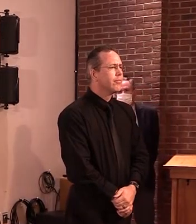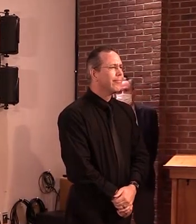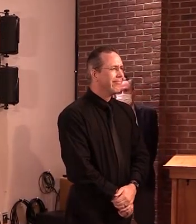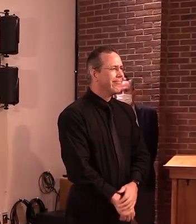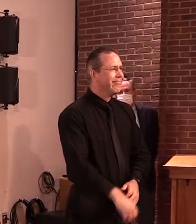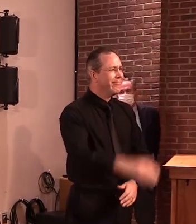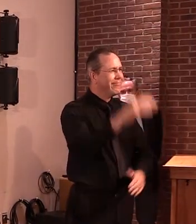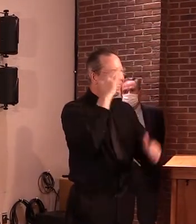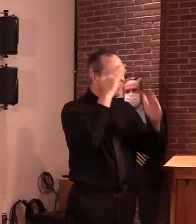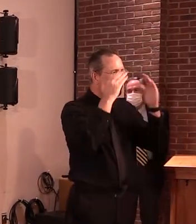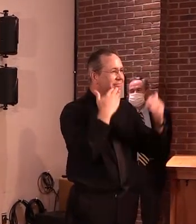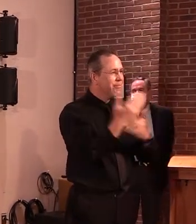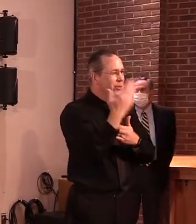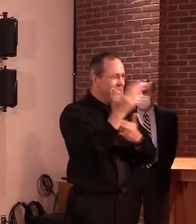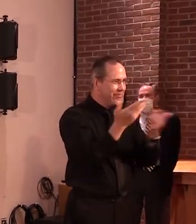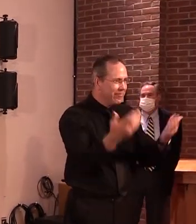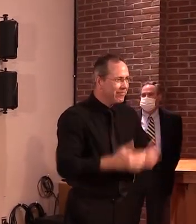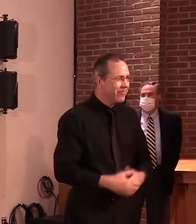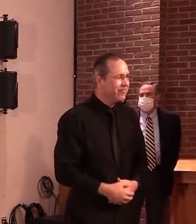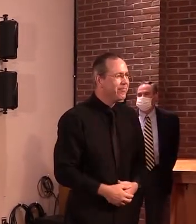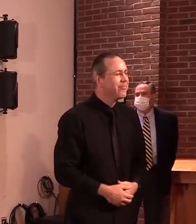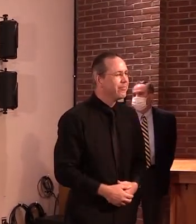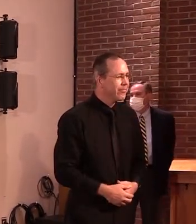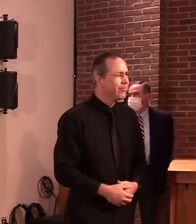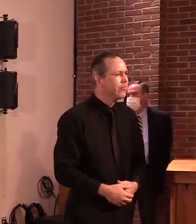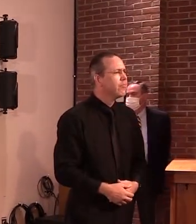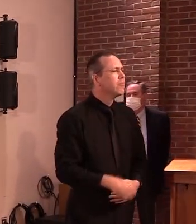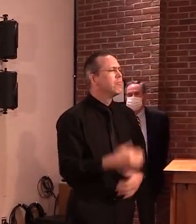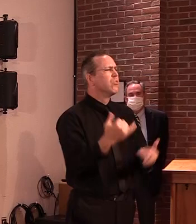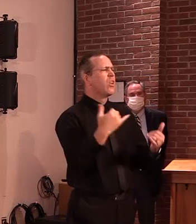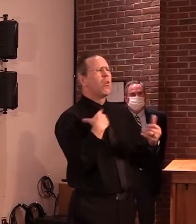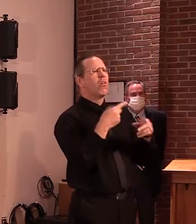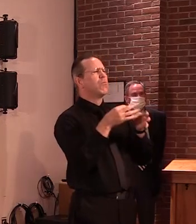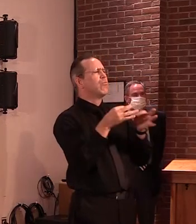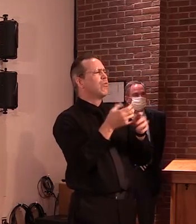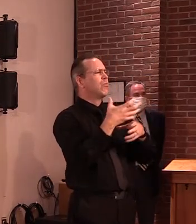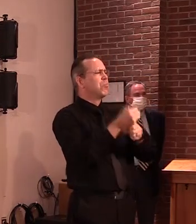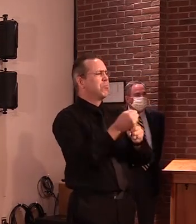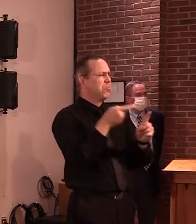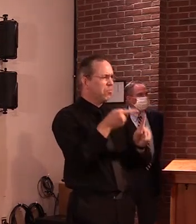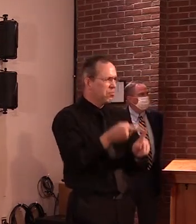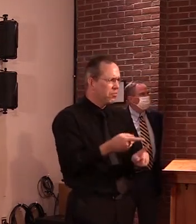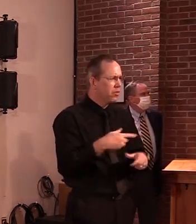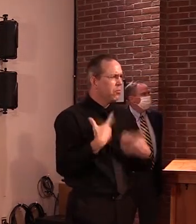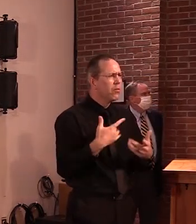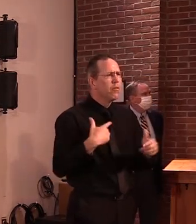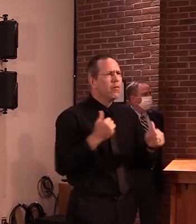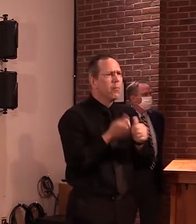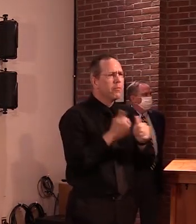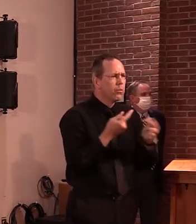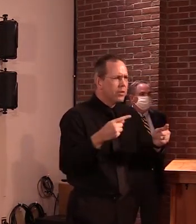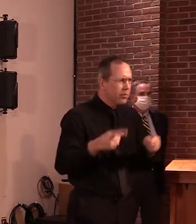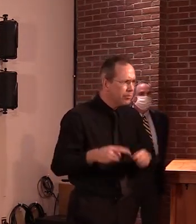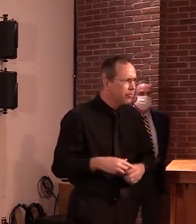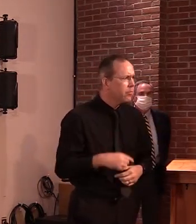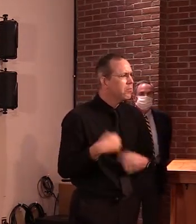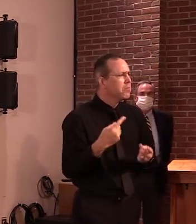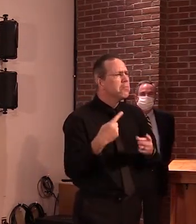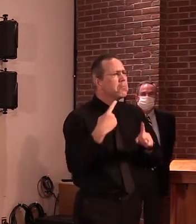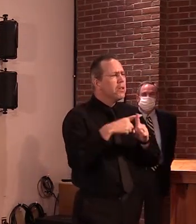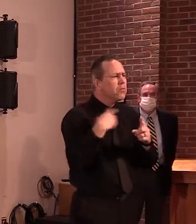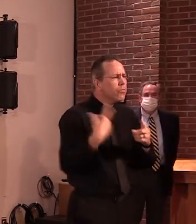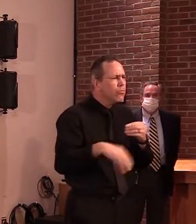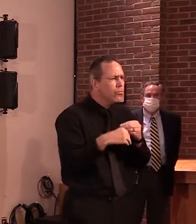Good morning. Today I'm going to speak very briefly about a health update and then discuss some issues regarding school reopening.